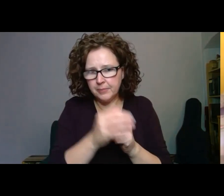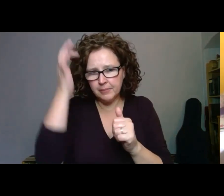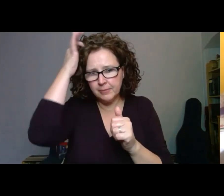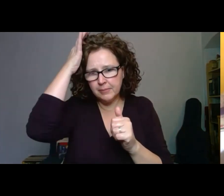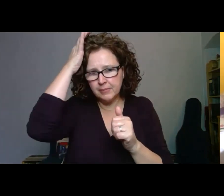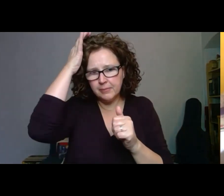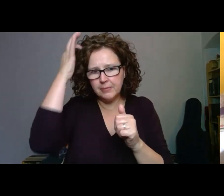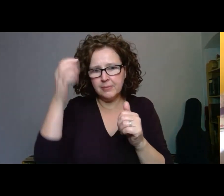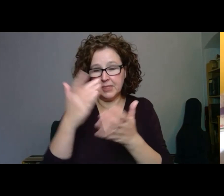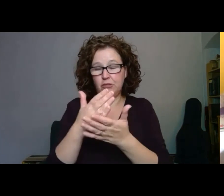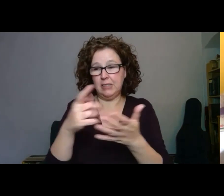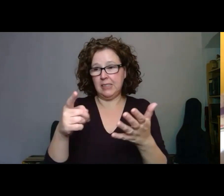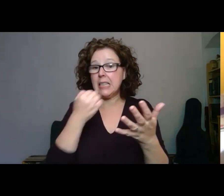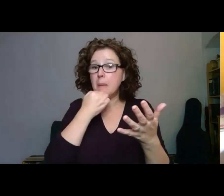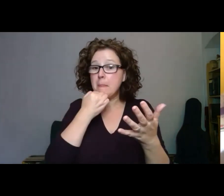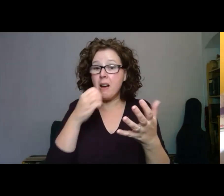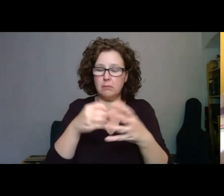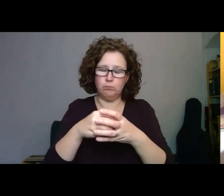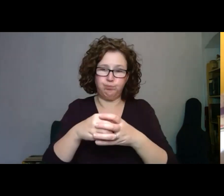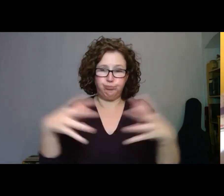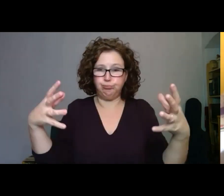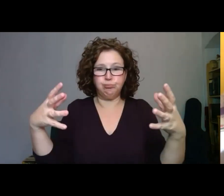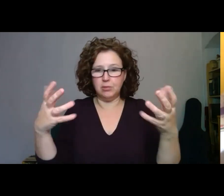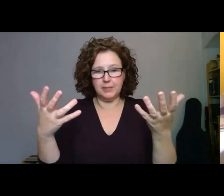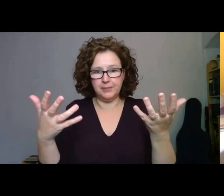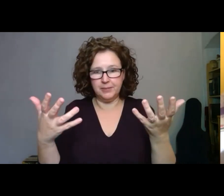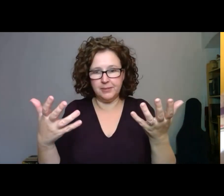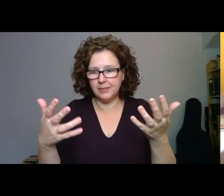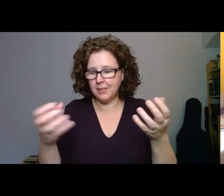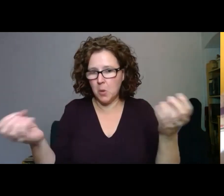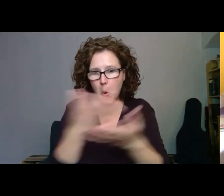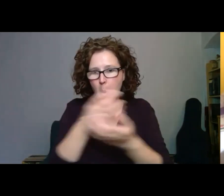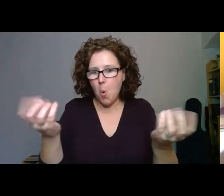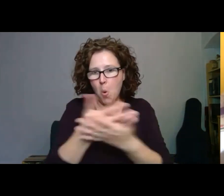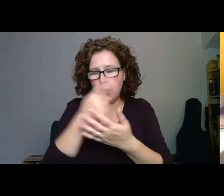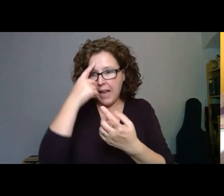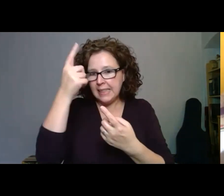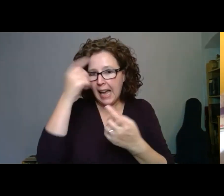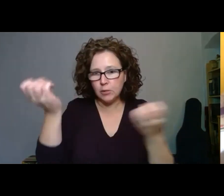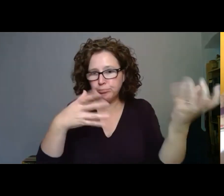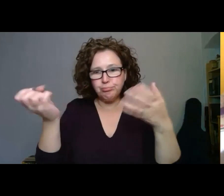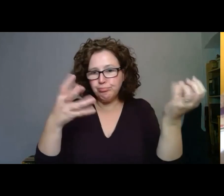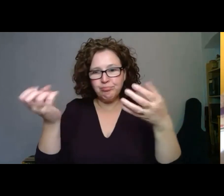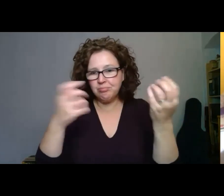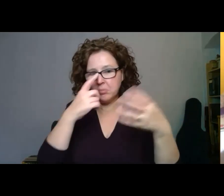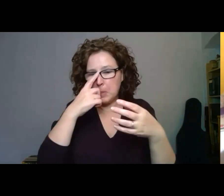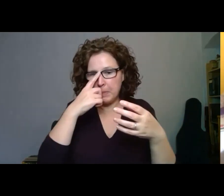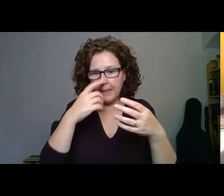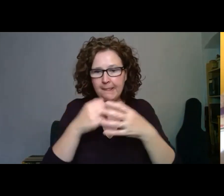it's an explosion of people exchanging ideas and also